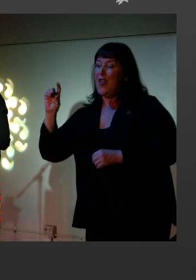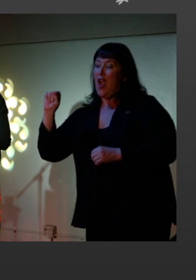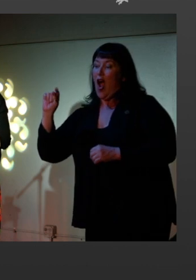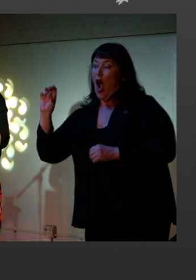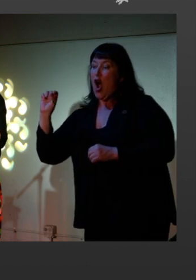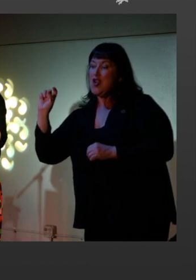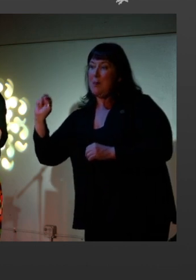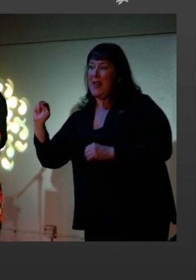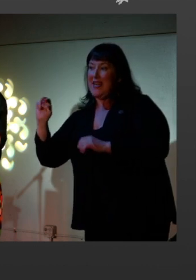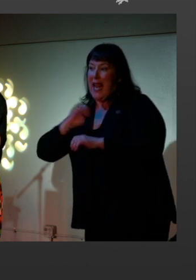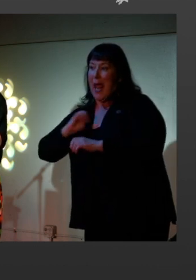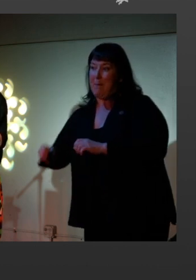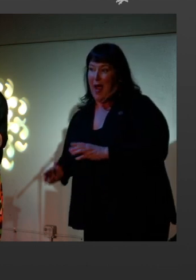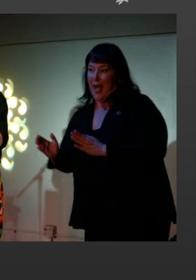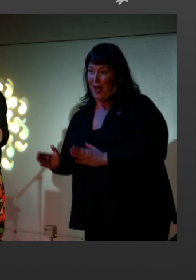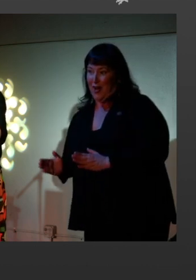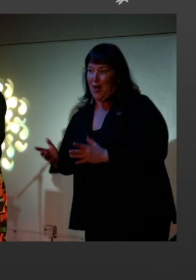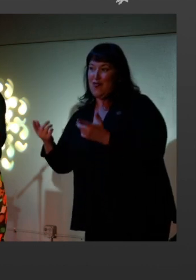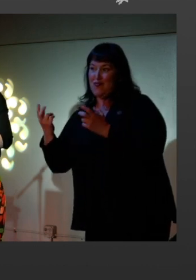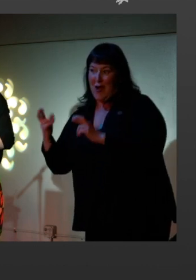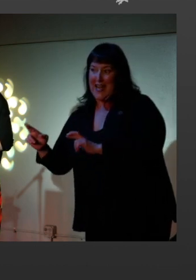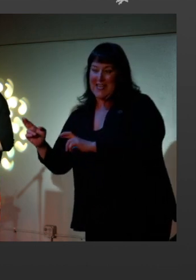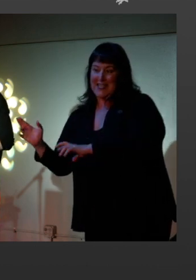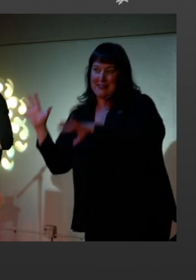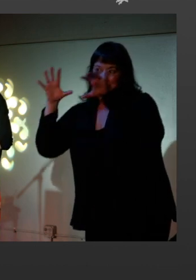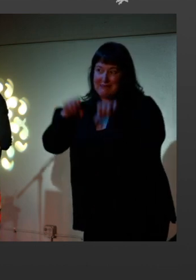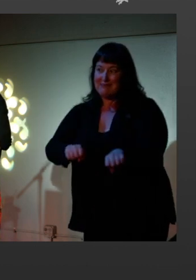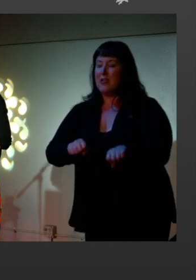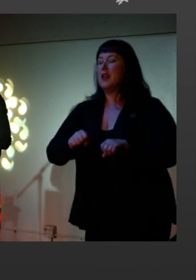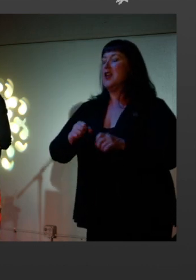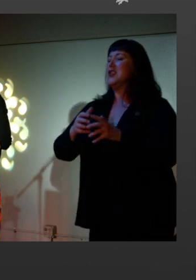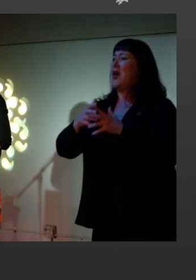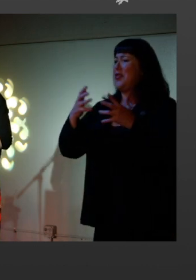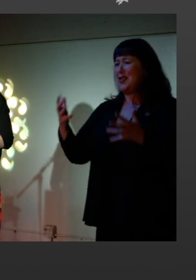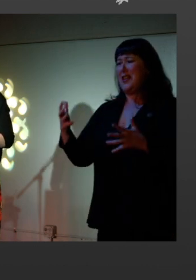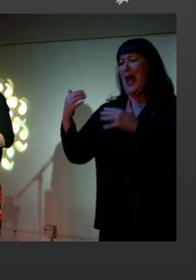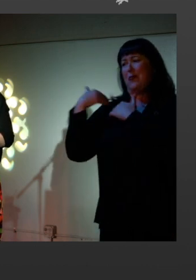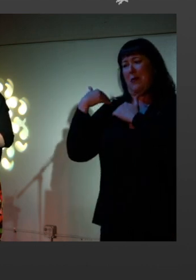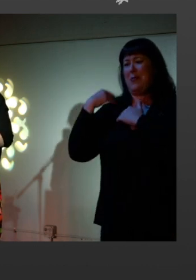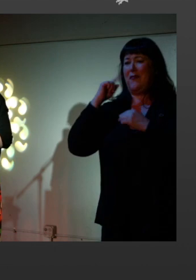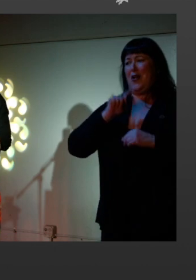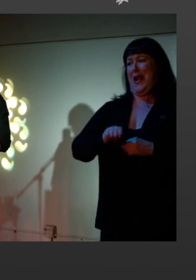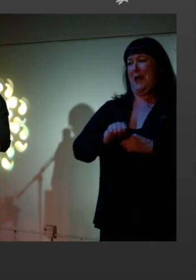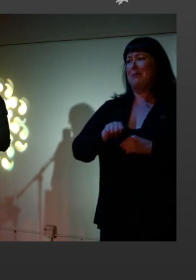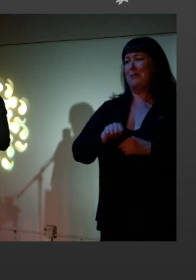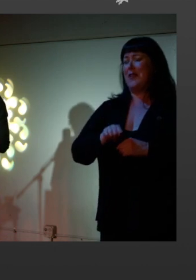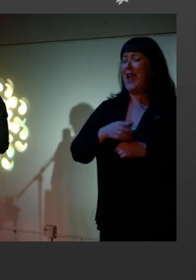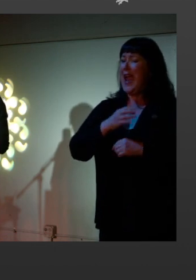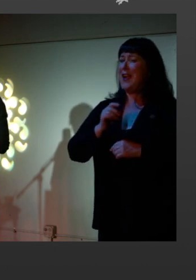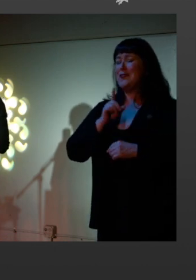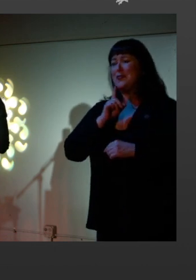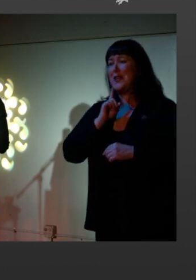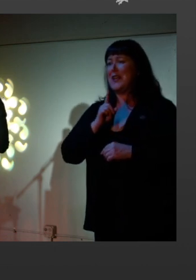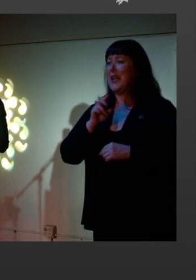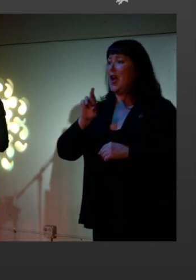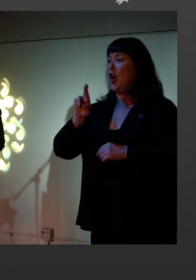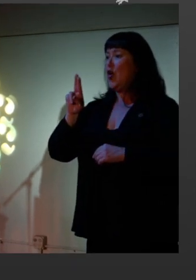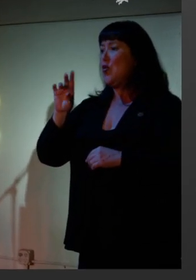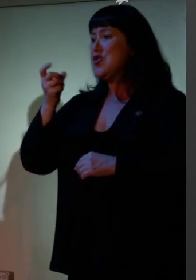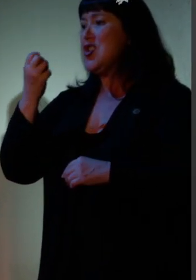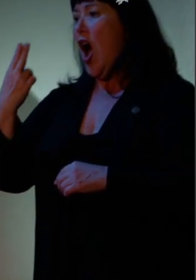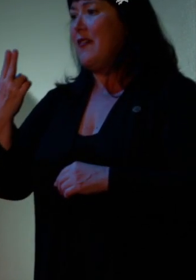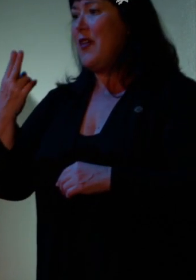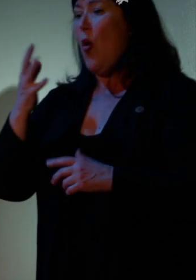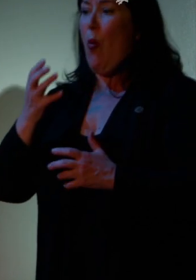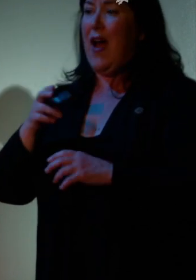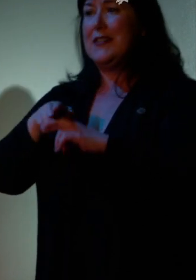point. So, TLDR, there's a lot of responsibility in this Holy Roman Emperor gig, and frankly, Rudolf just wanted to sit at home and